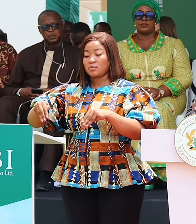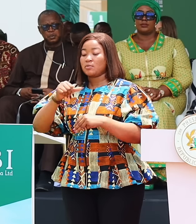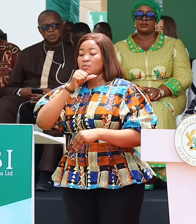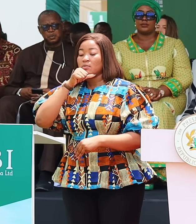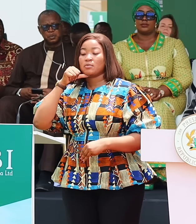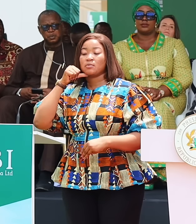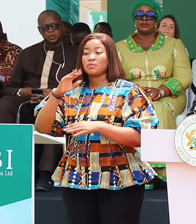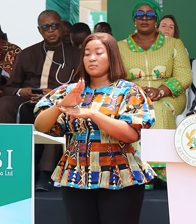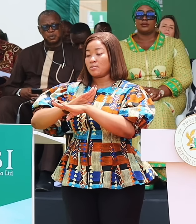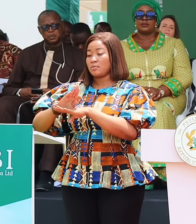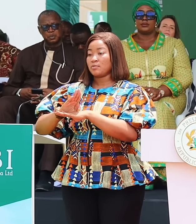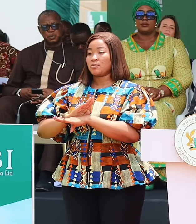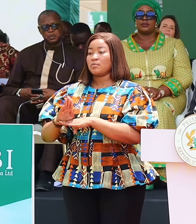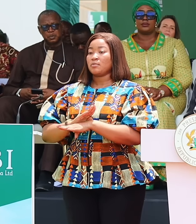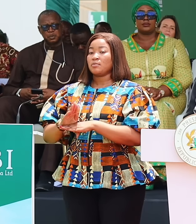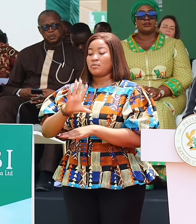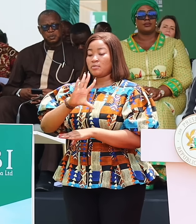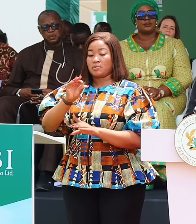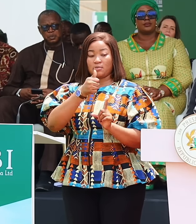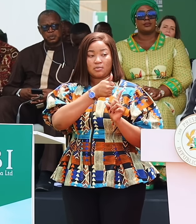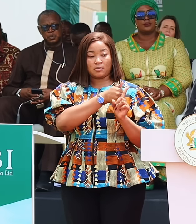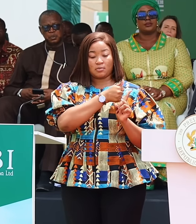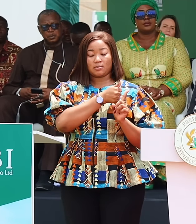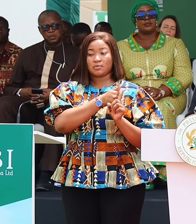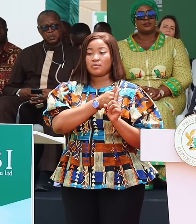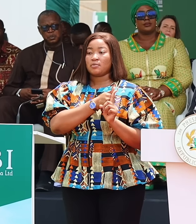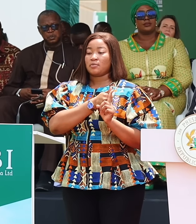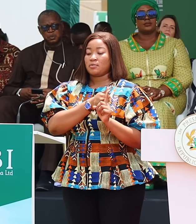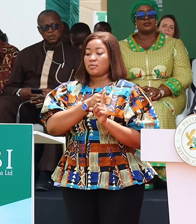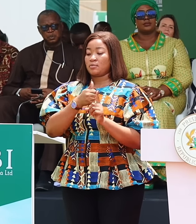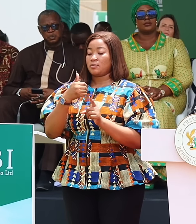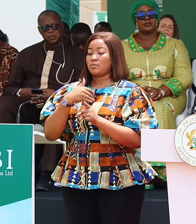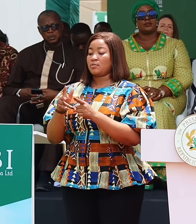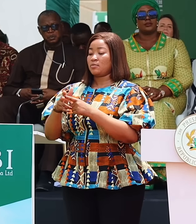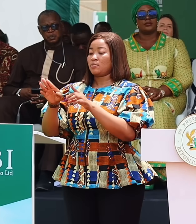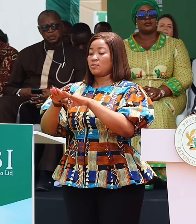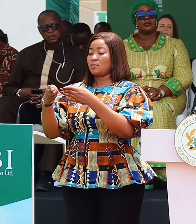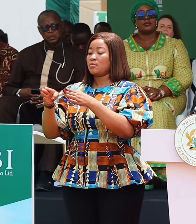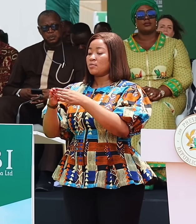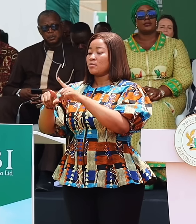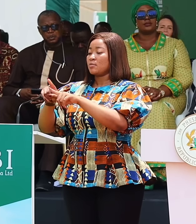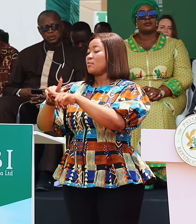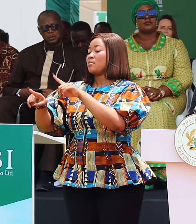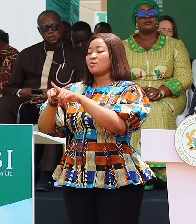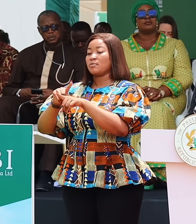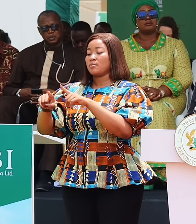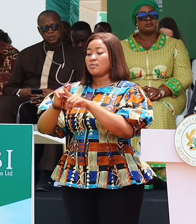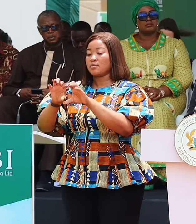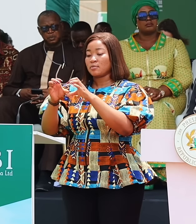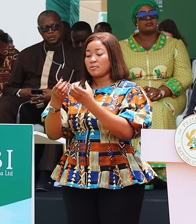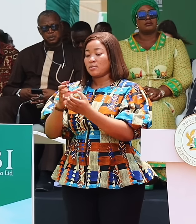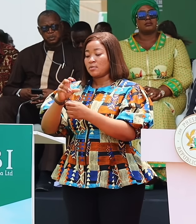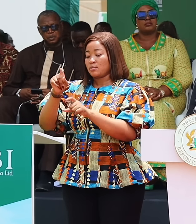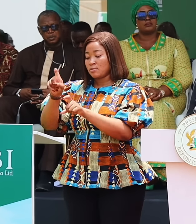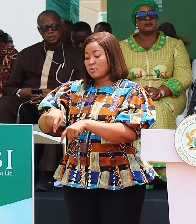and Agribusiness and myself have commissioned a number of factories and cut short for a number